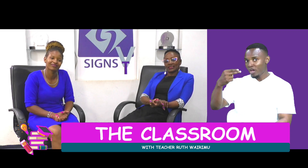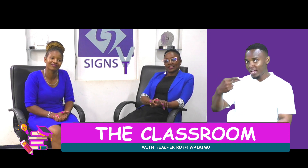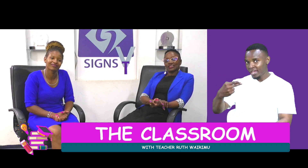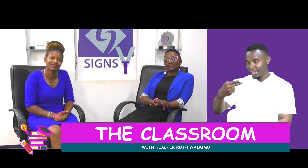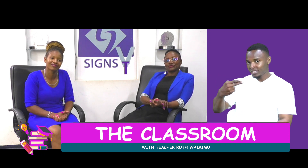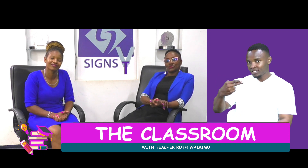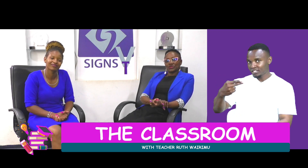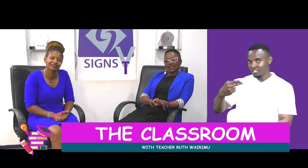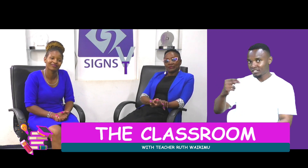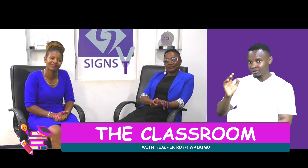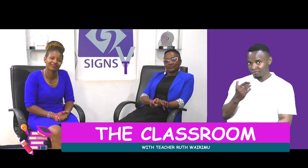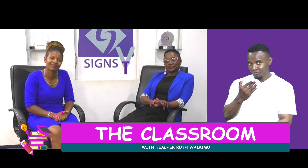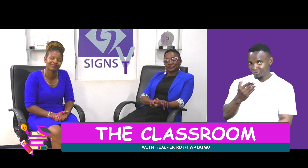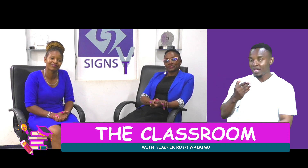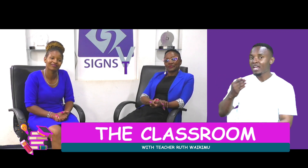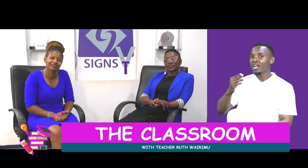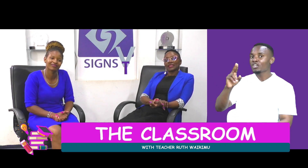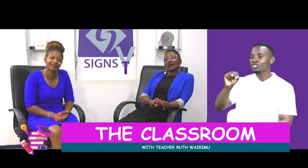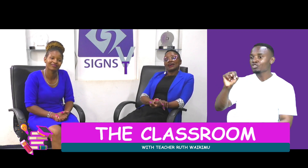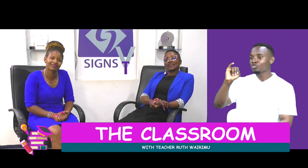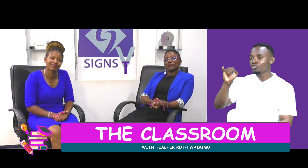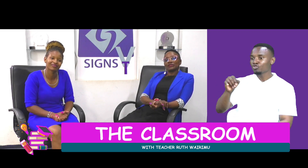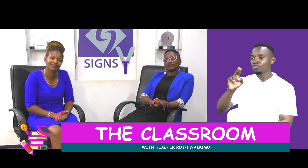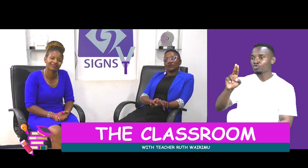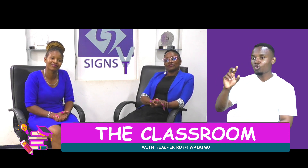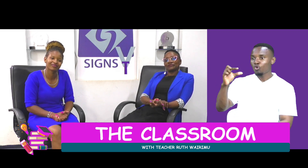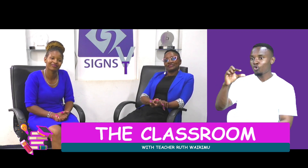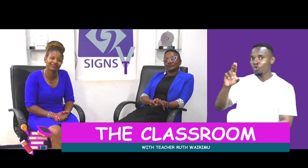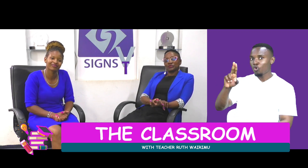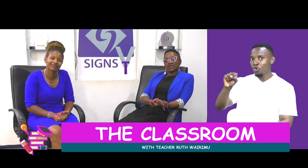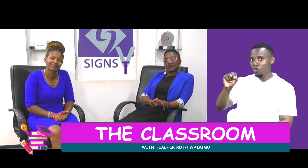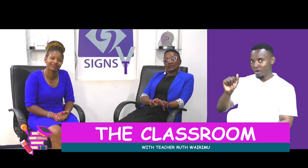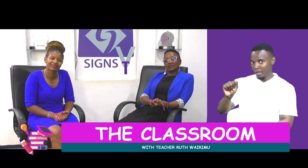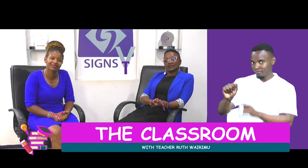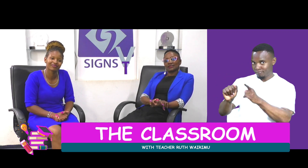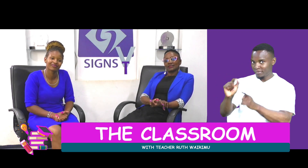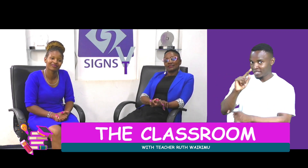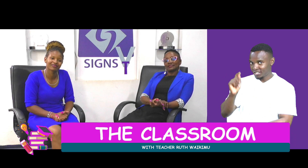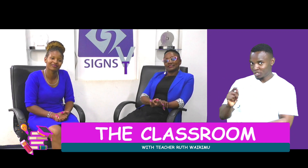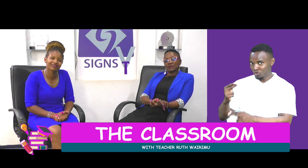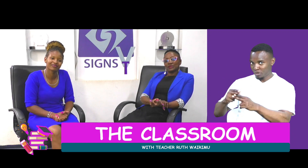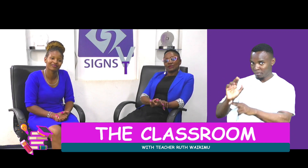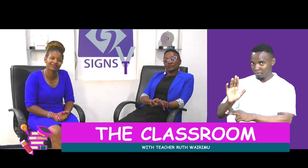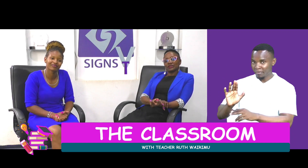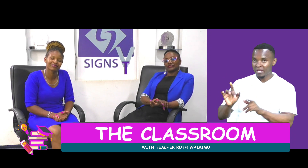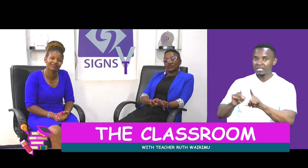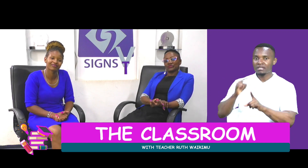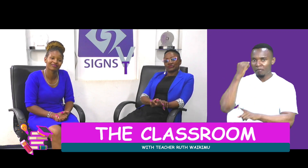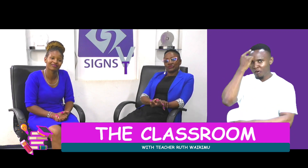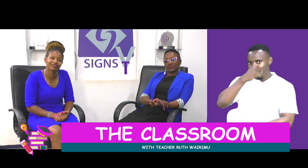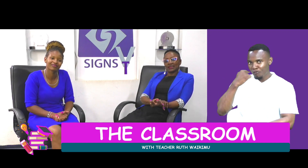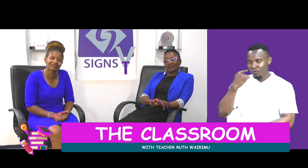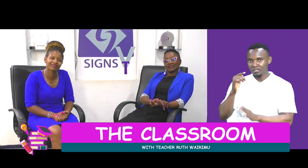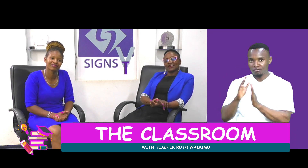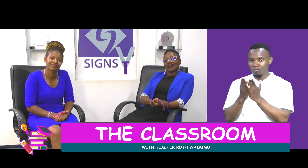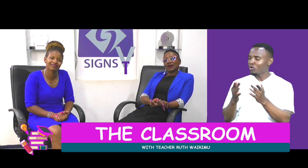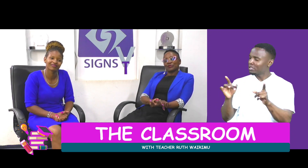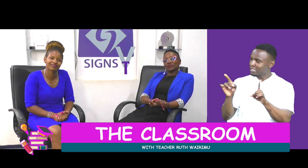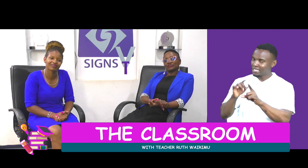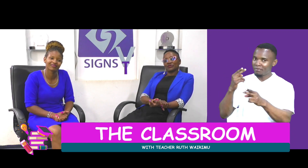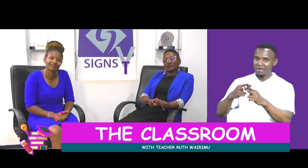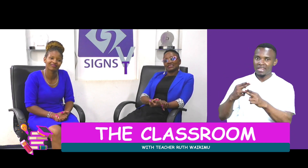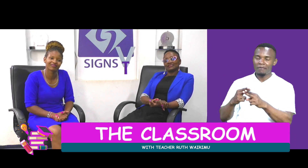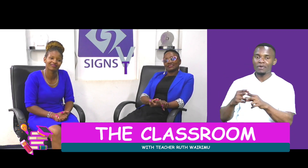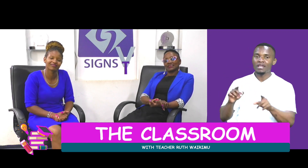SHEEKOH NJUNGUNA. I am also on Facebook, same name, SHEEKOH NJUNGUNA.